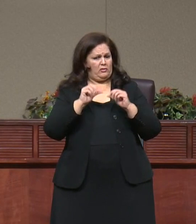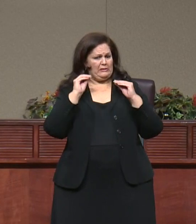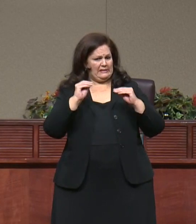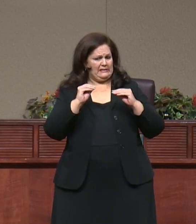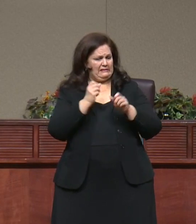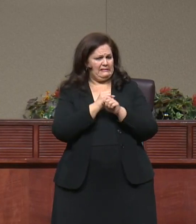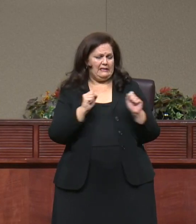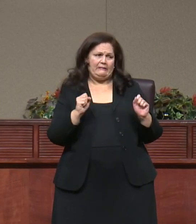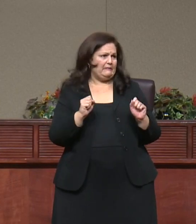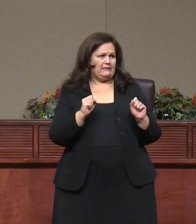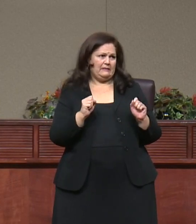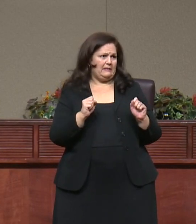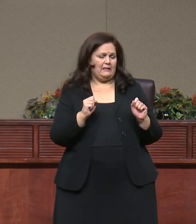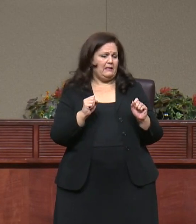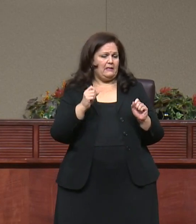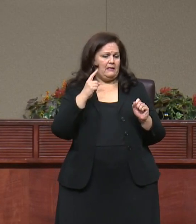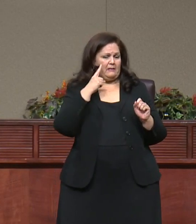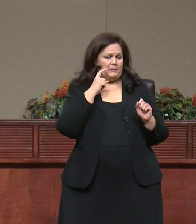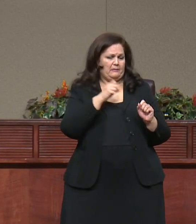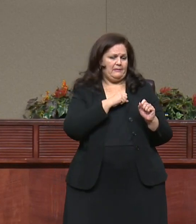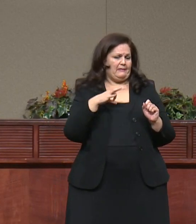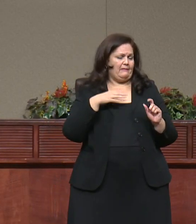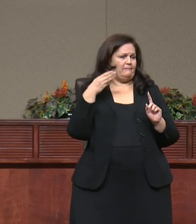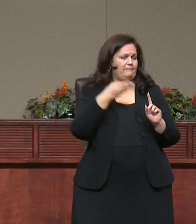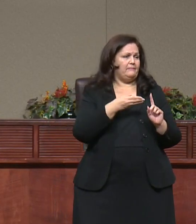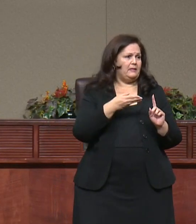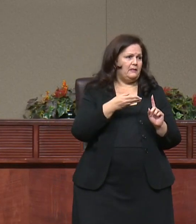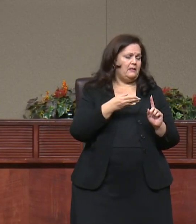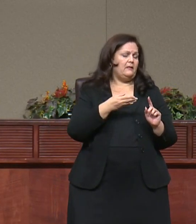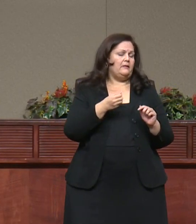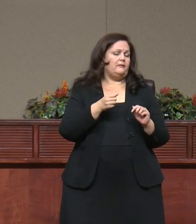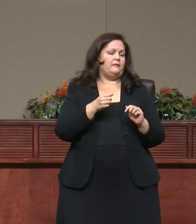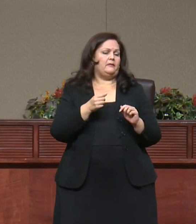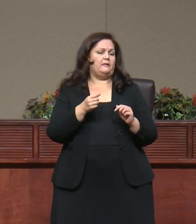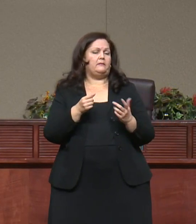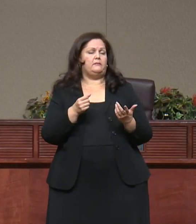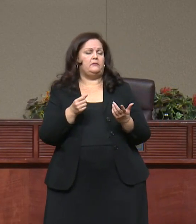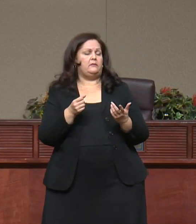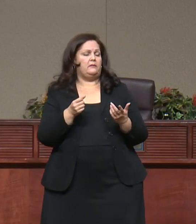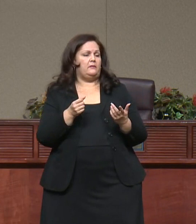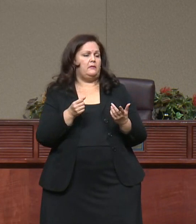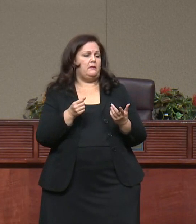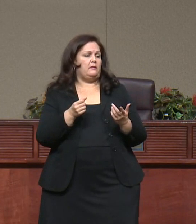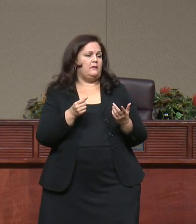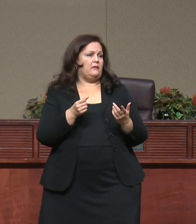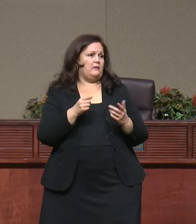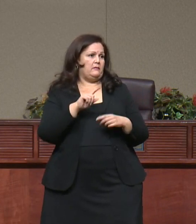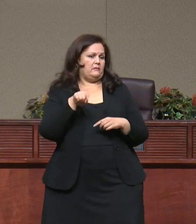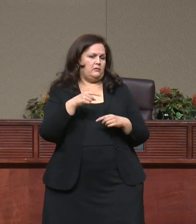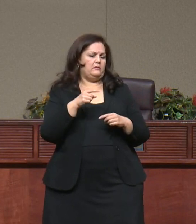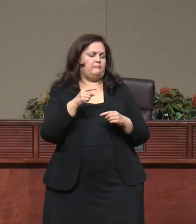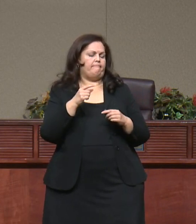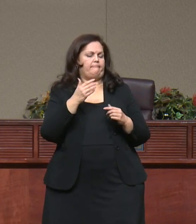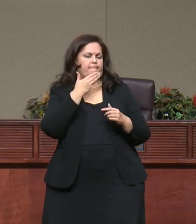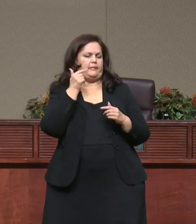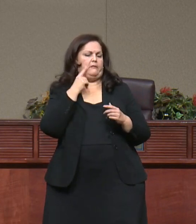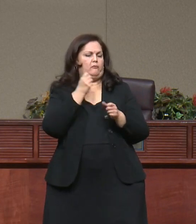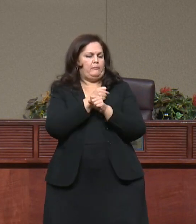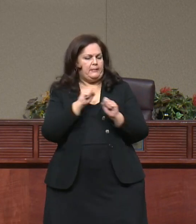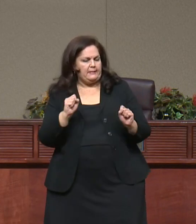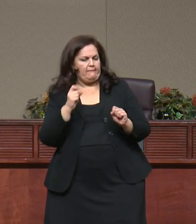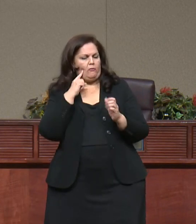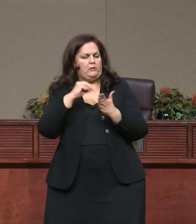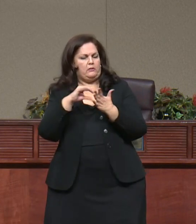be cases within the quarantines as well. So out of just the safety of our students and